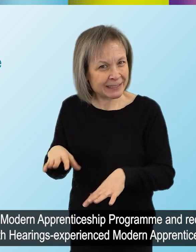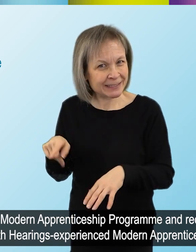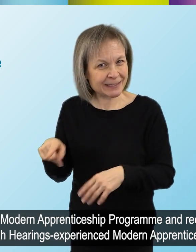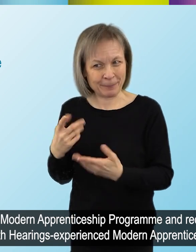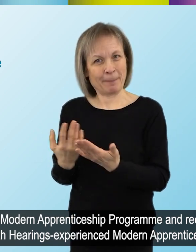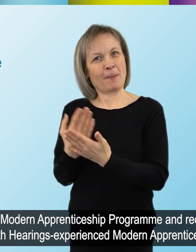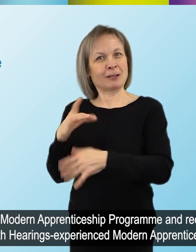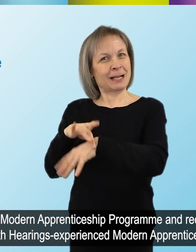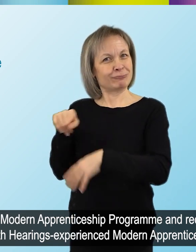Apprentice.